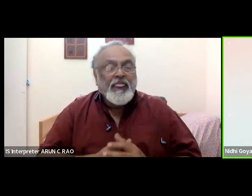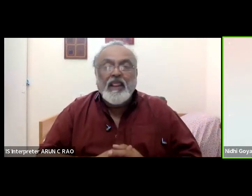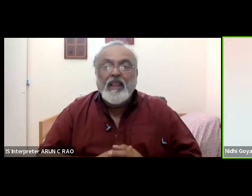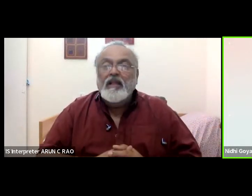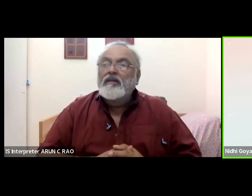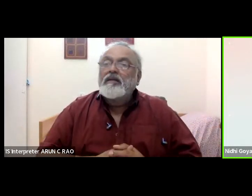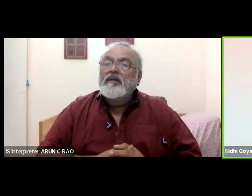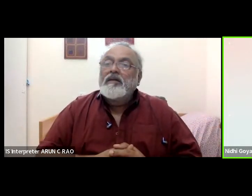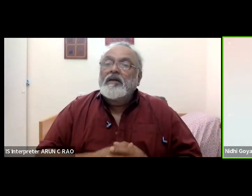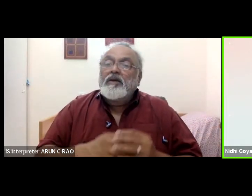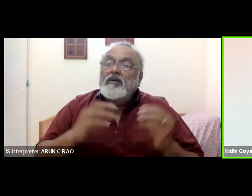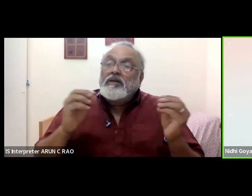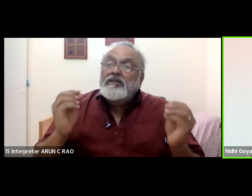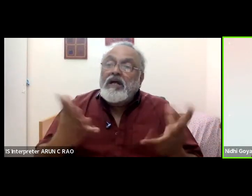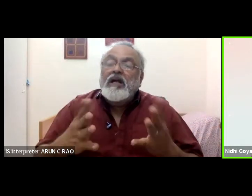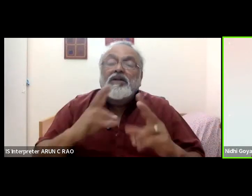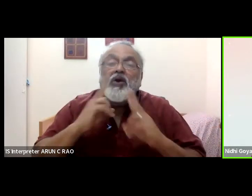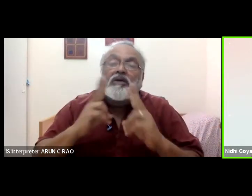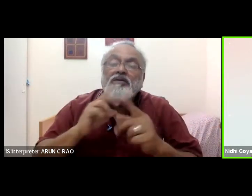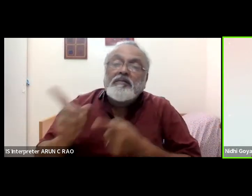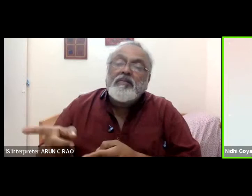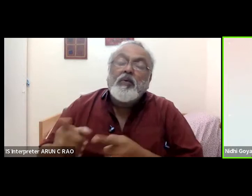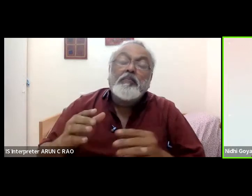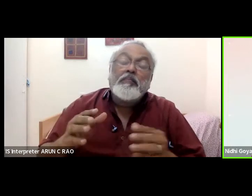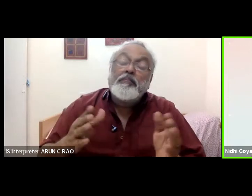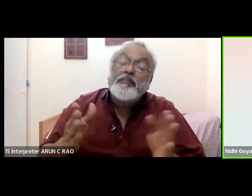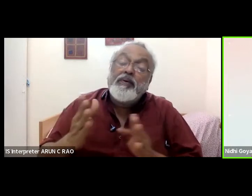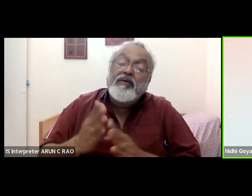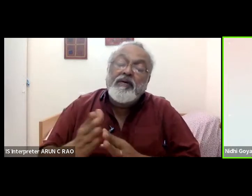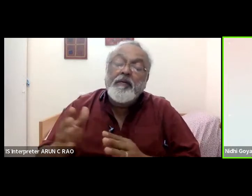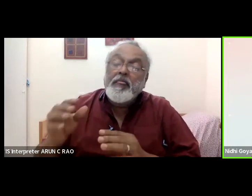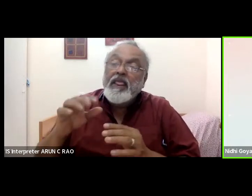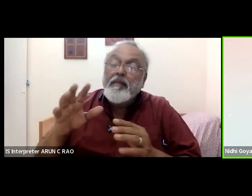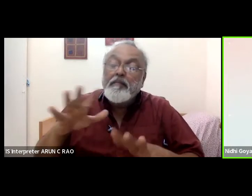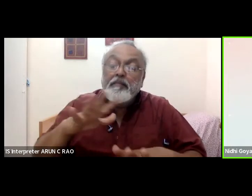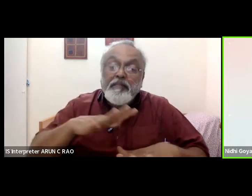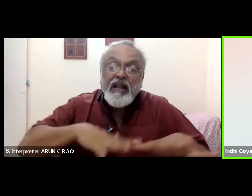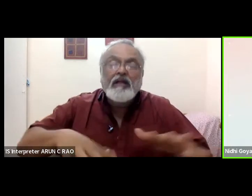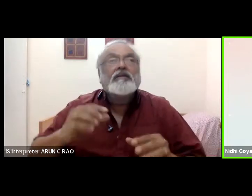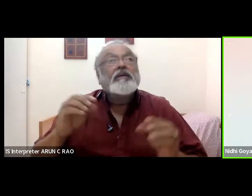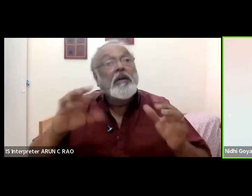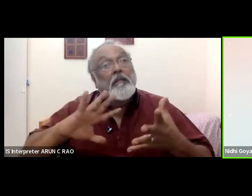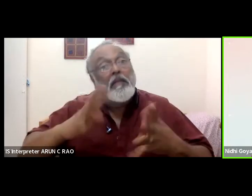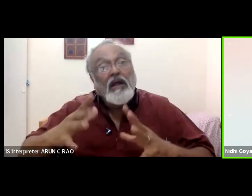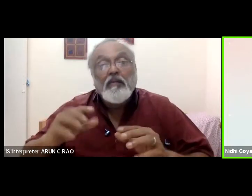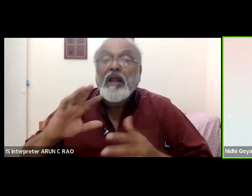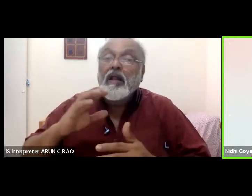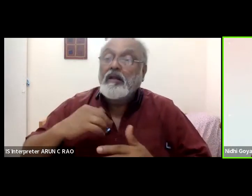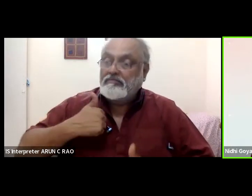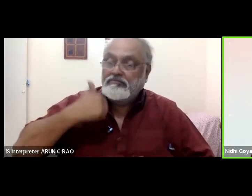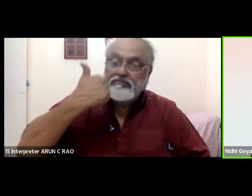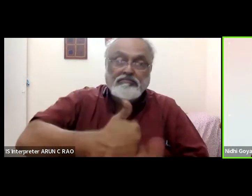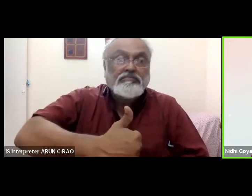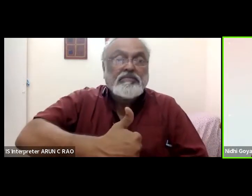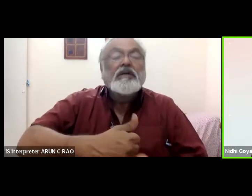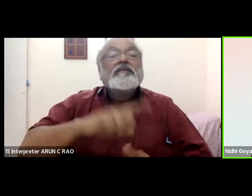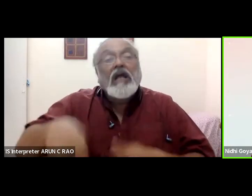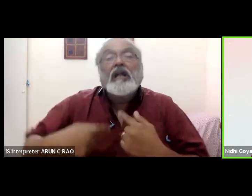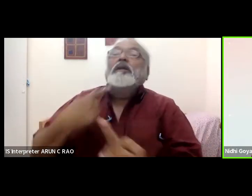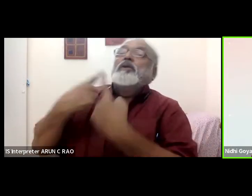urban planners and policymakers. Having disability inclusion or disability as a subject within the curricula